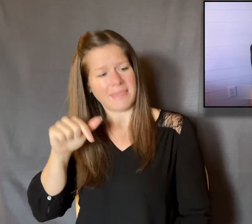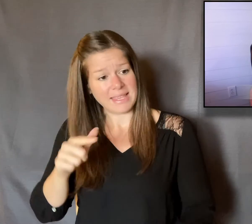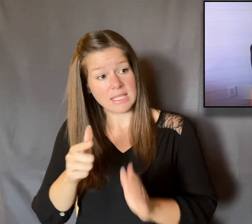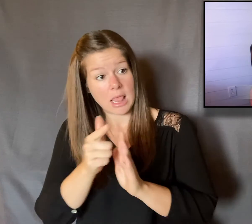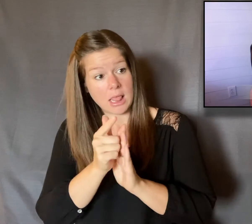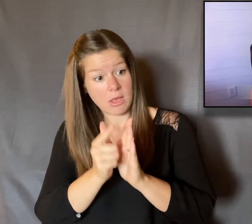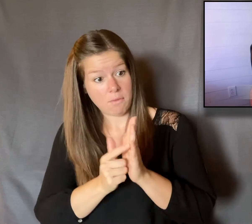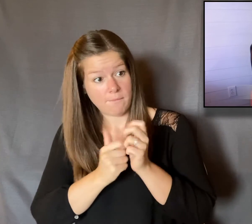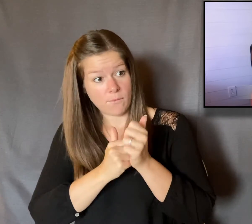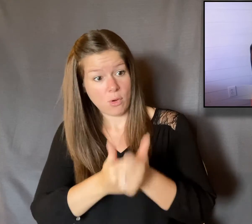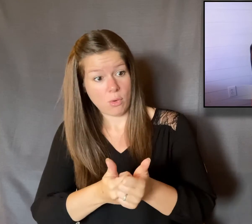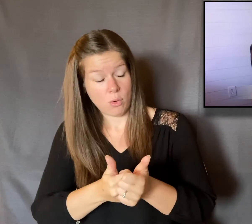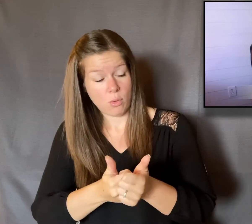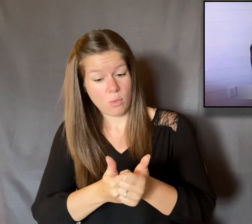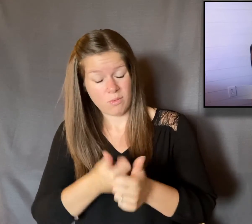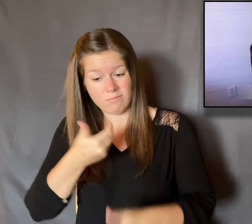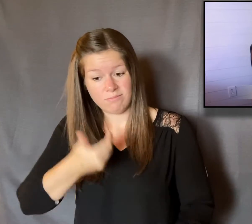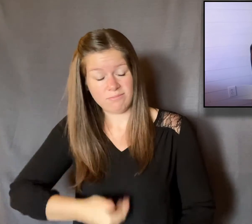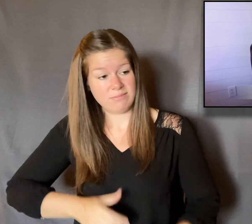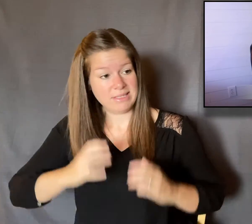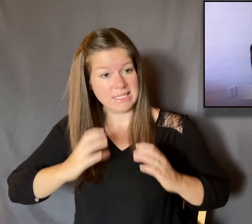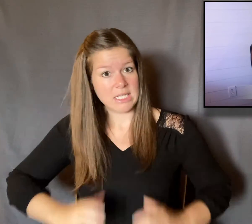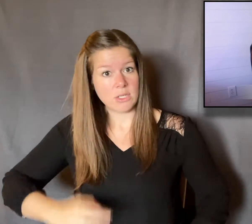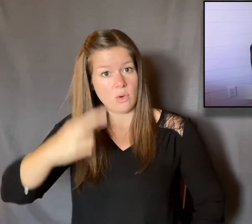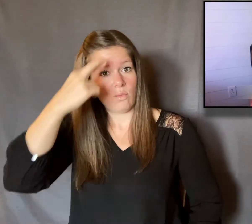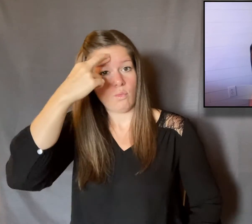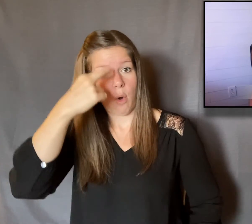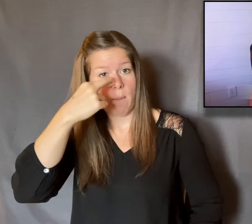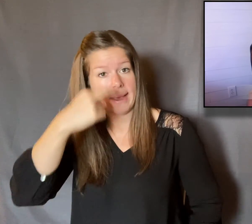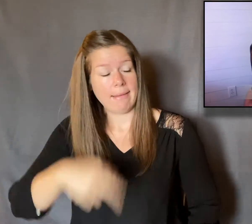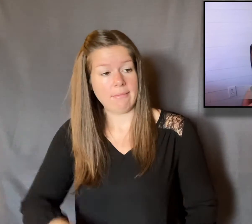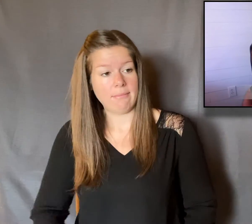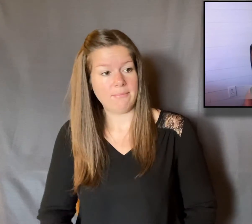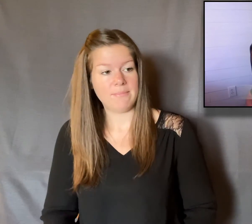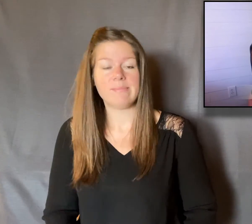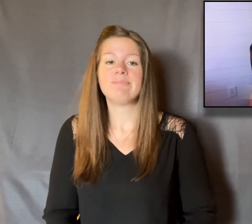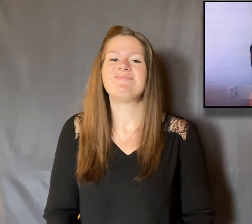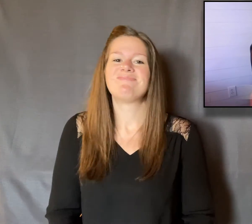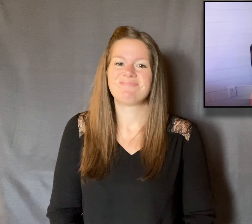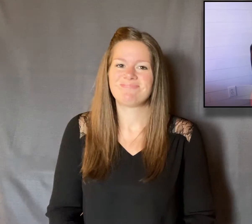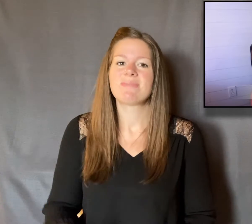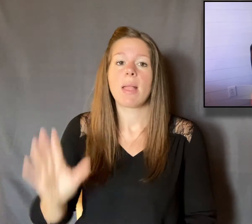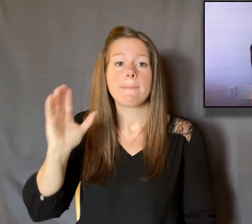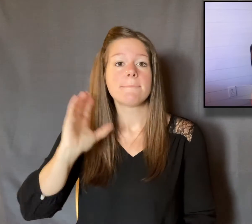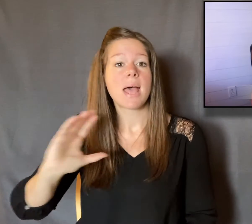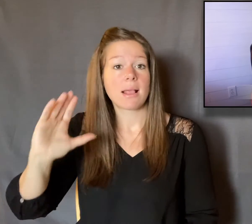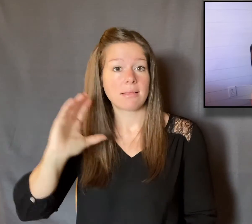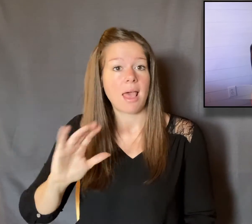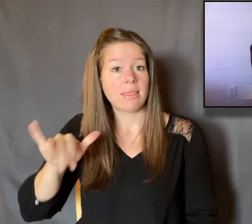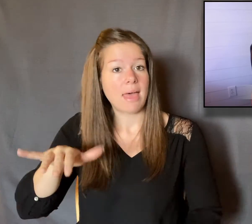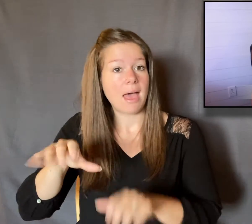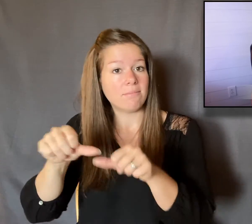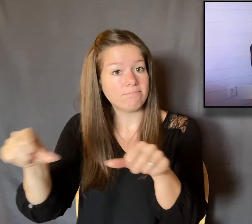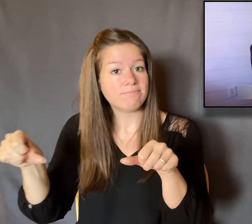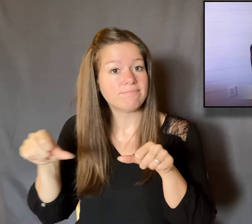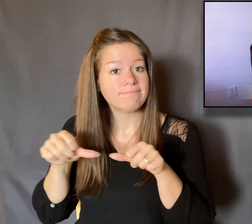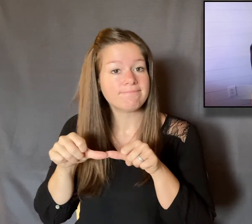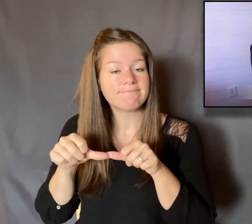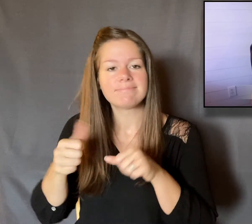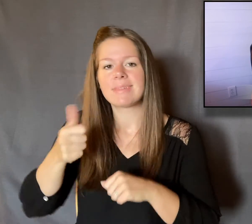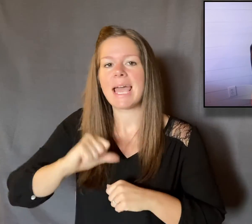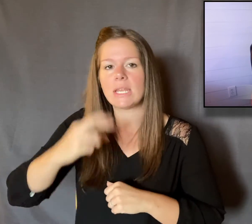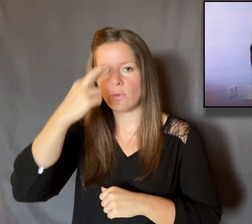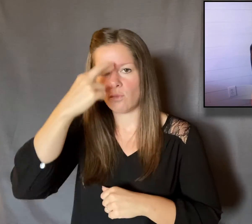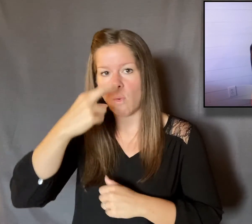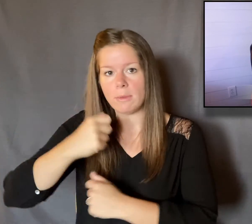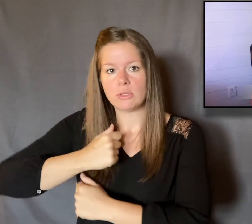That was, in the context of where Paul was, and in the context of the time, that was the ultimate authority that any Roman